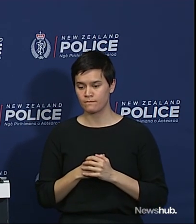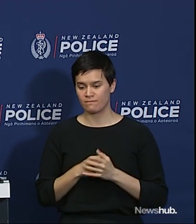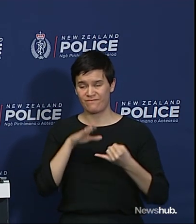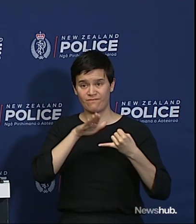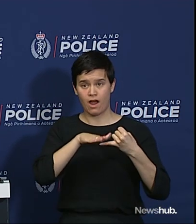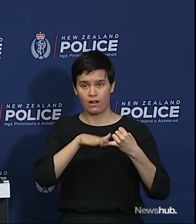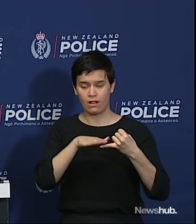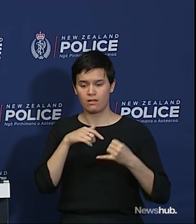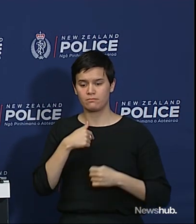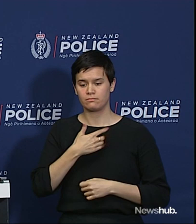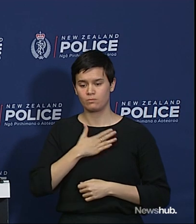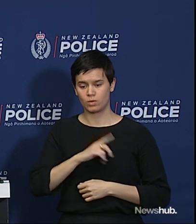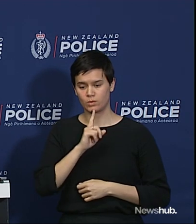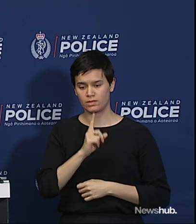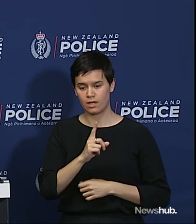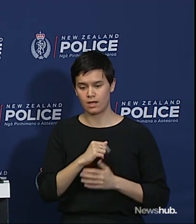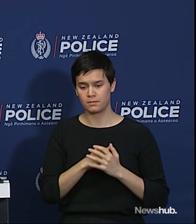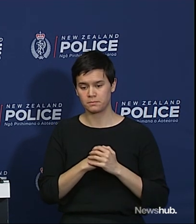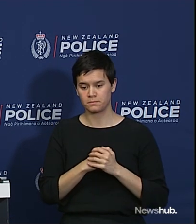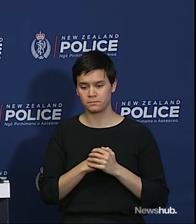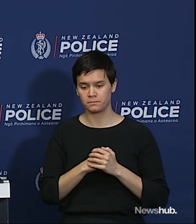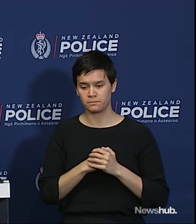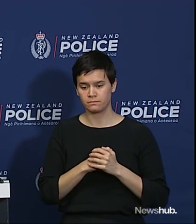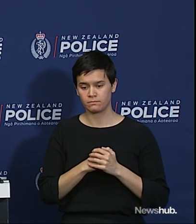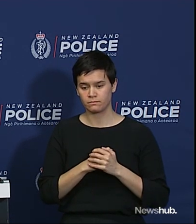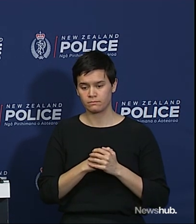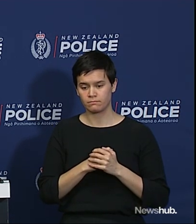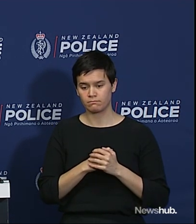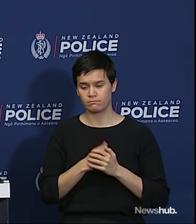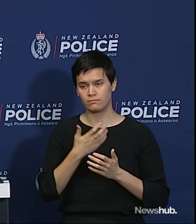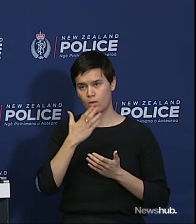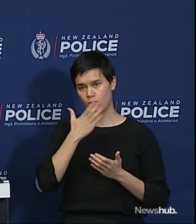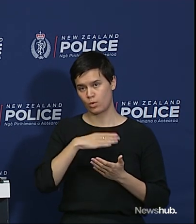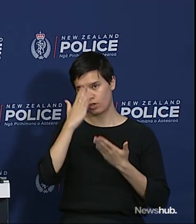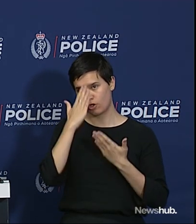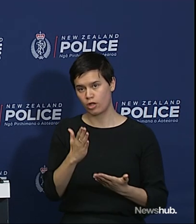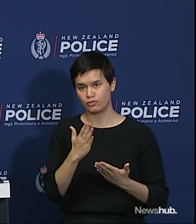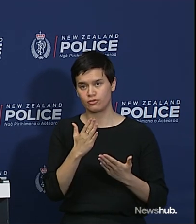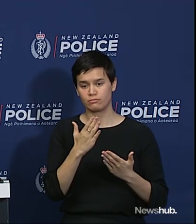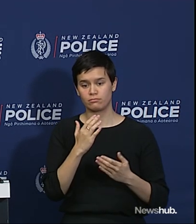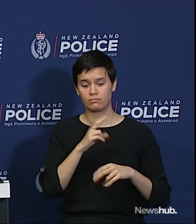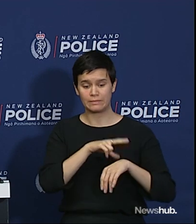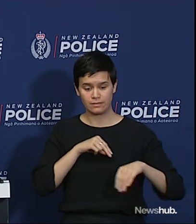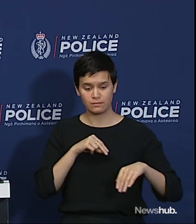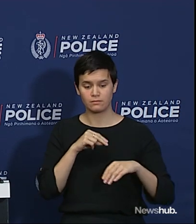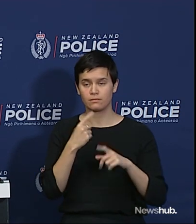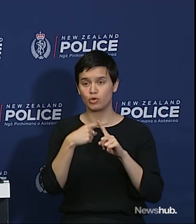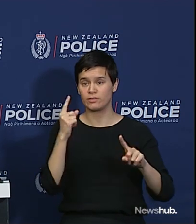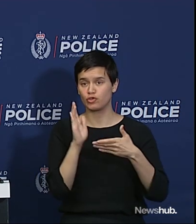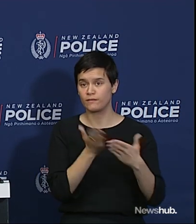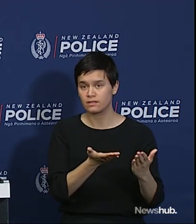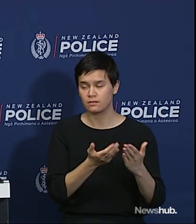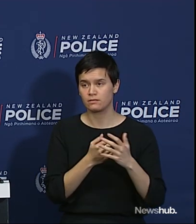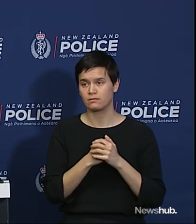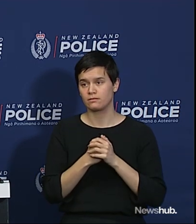Finally, can I just say that I want to acknowledge our people, emergency services, those members